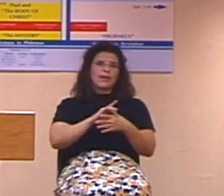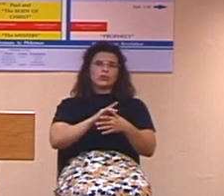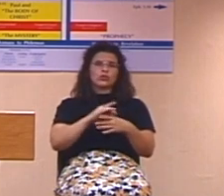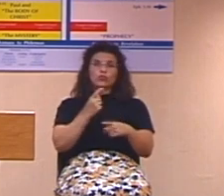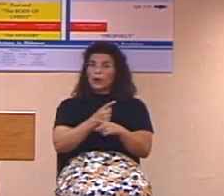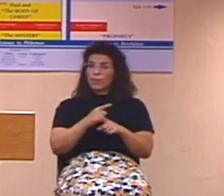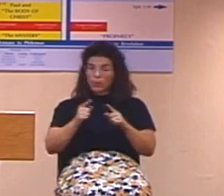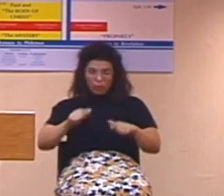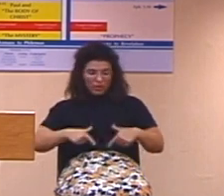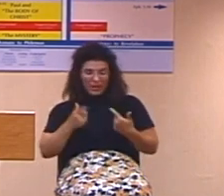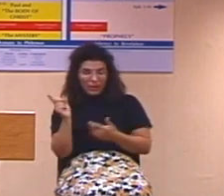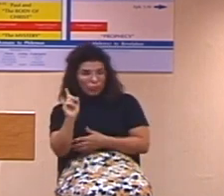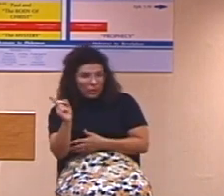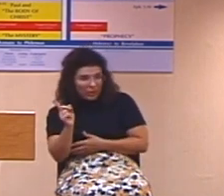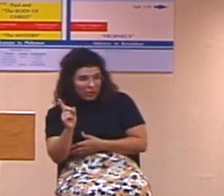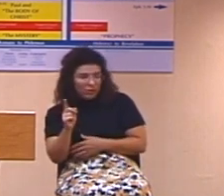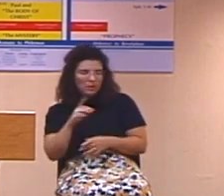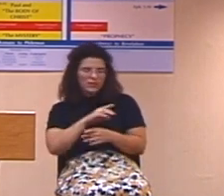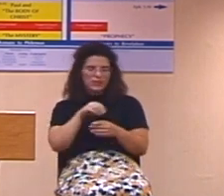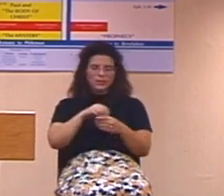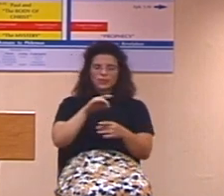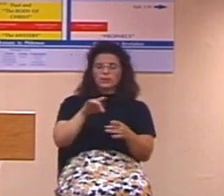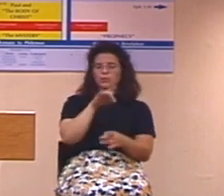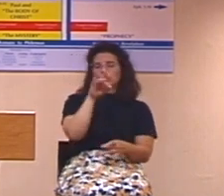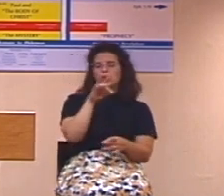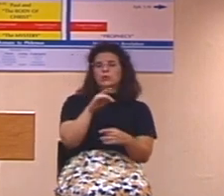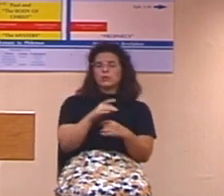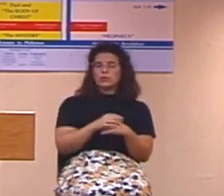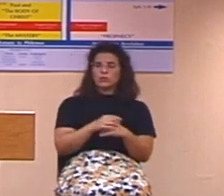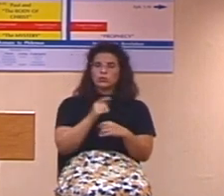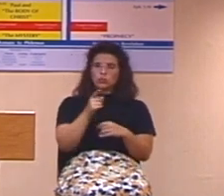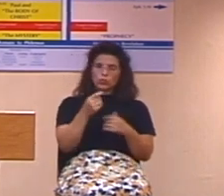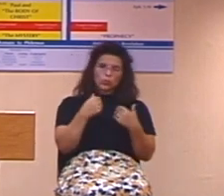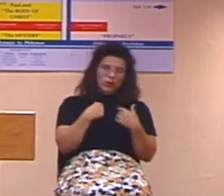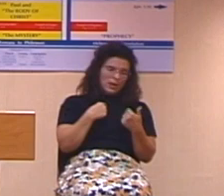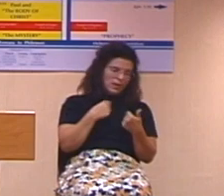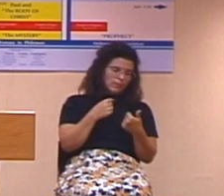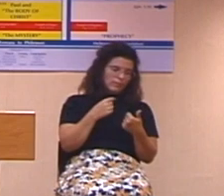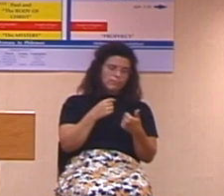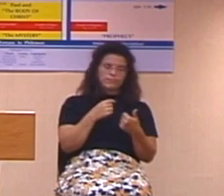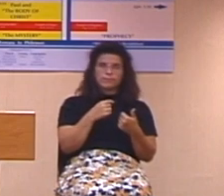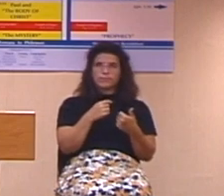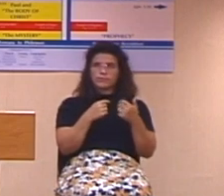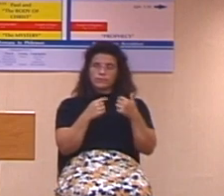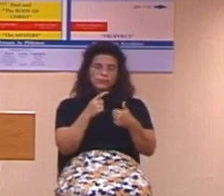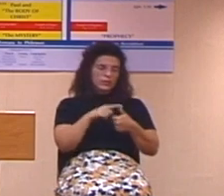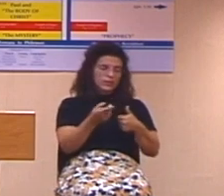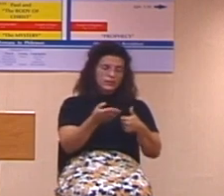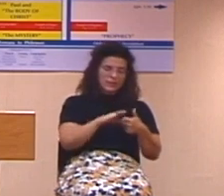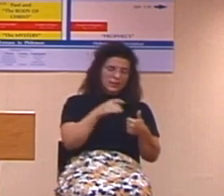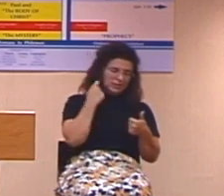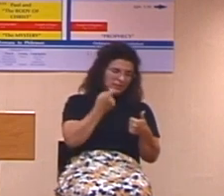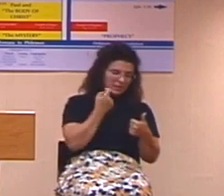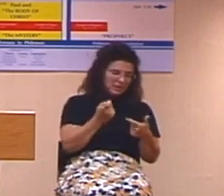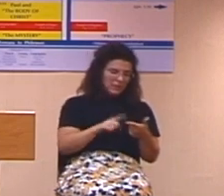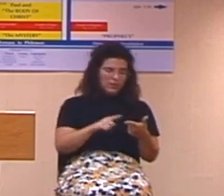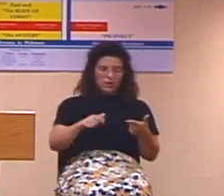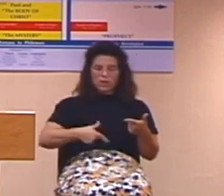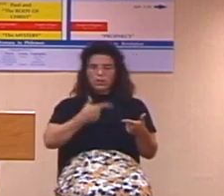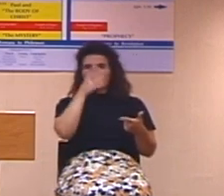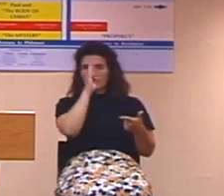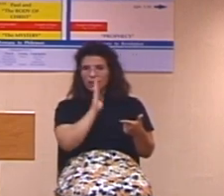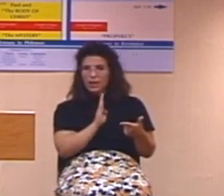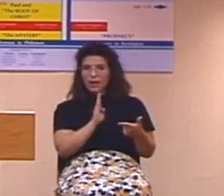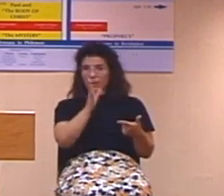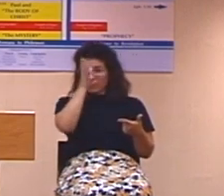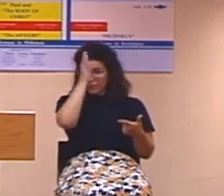But we're alive where? In the Spirit. So you've got 6, God, we're dead to sin and alive to God,